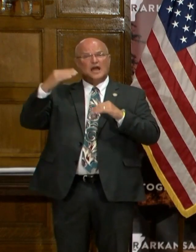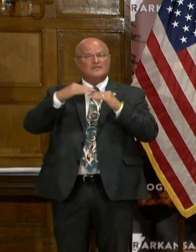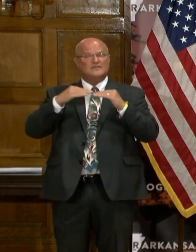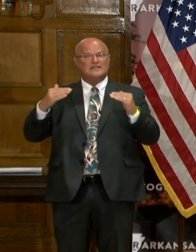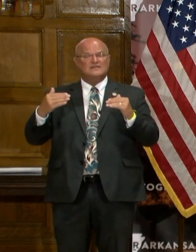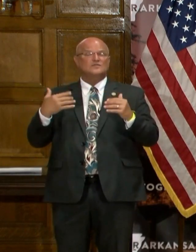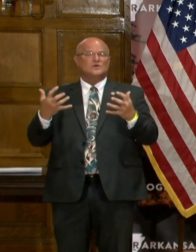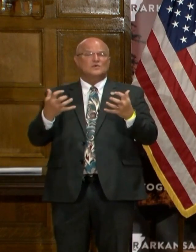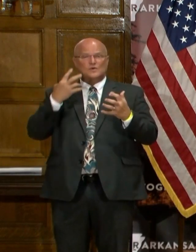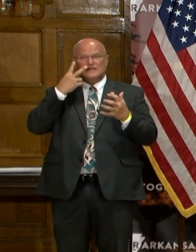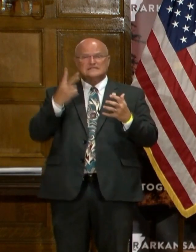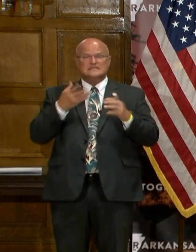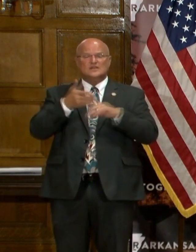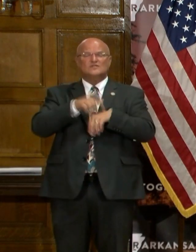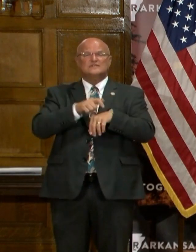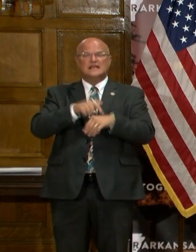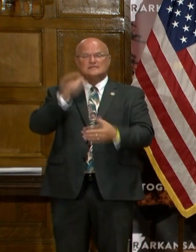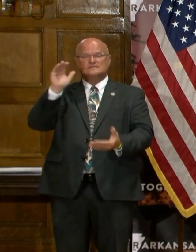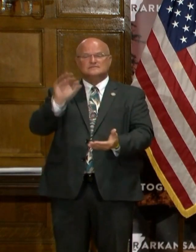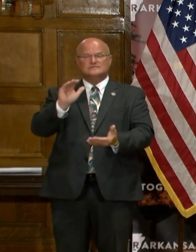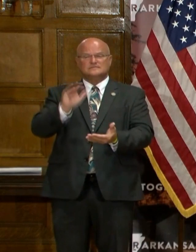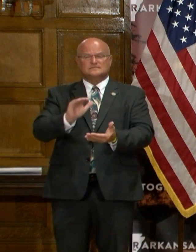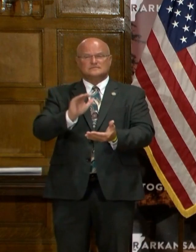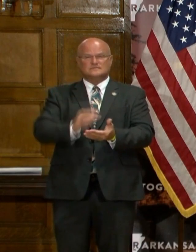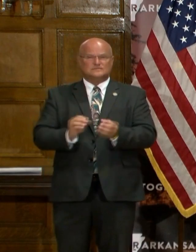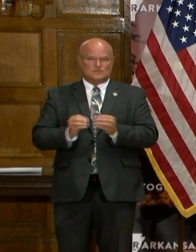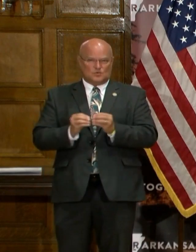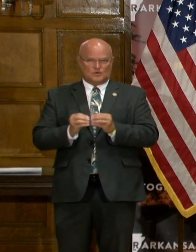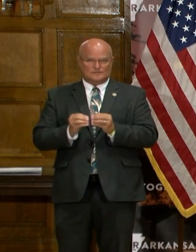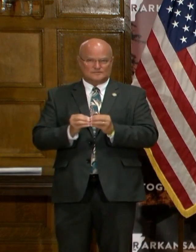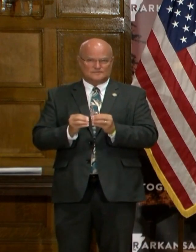and we want to see over time that get down more.